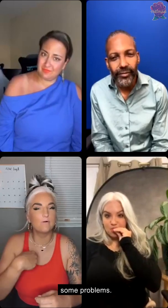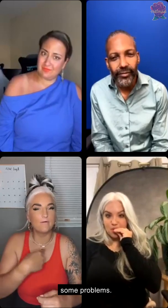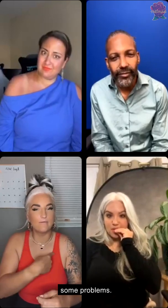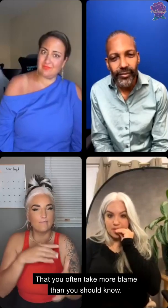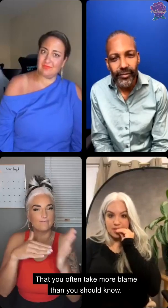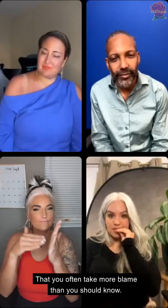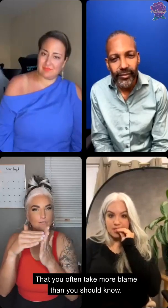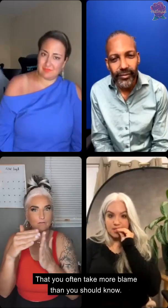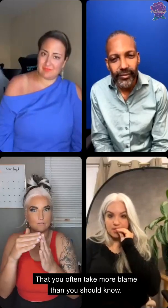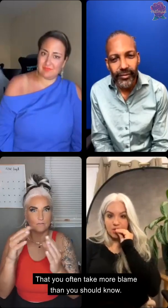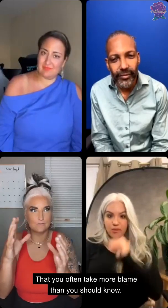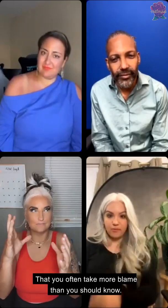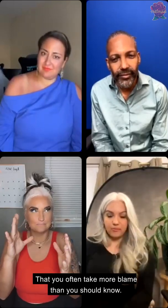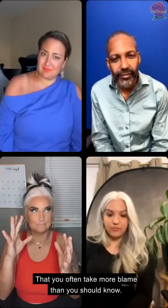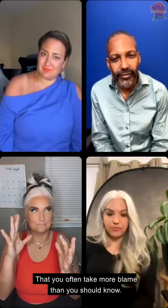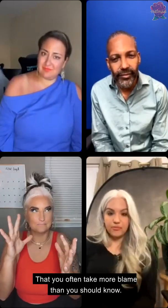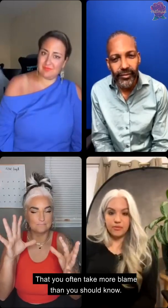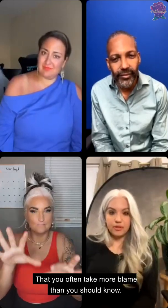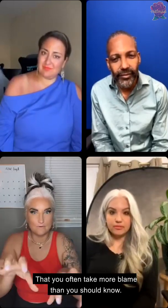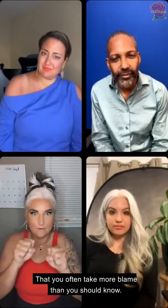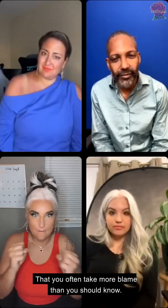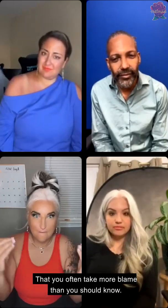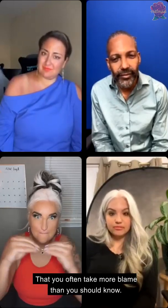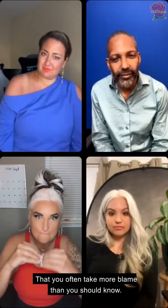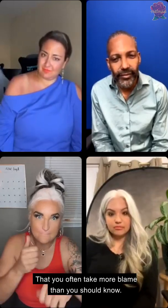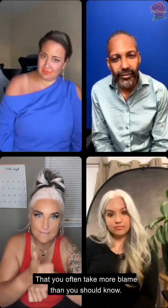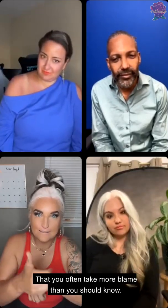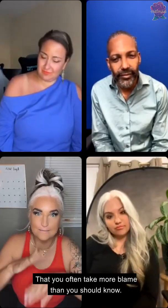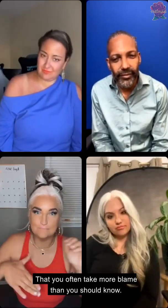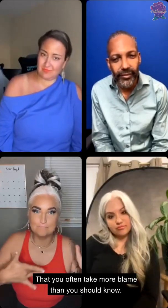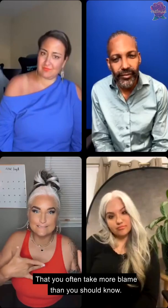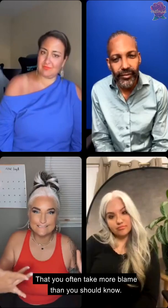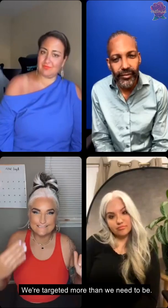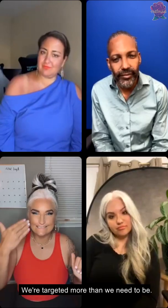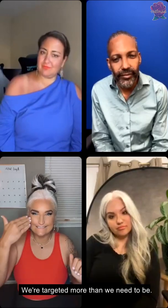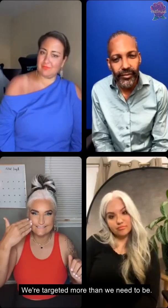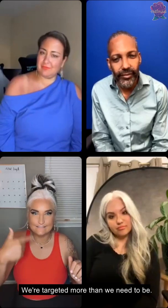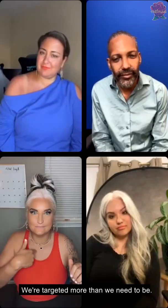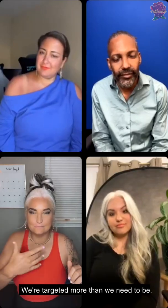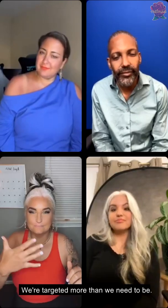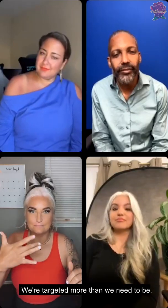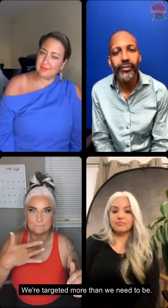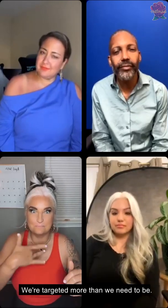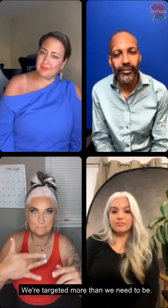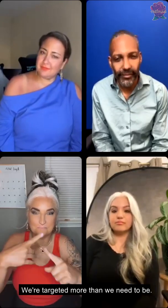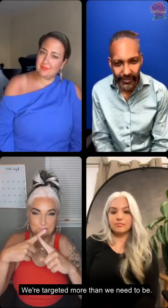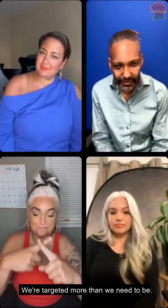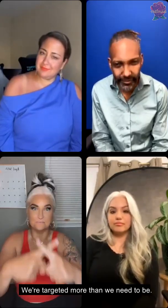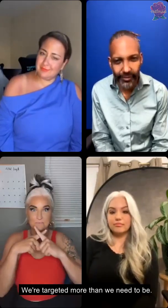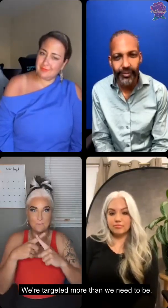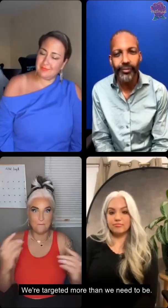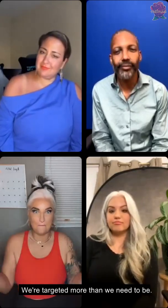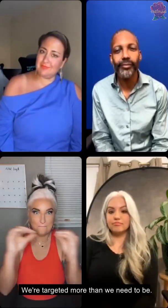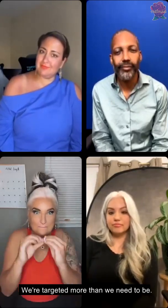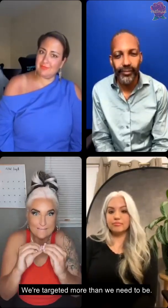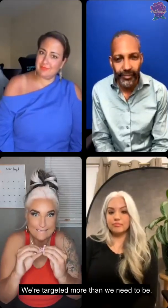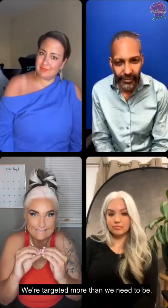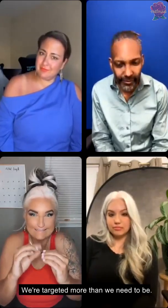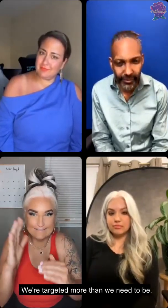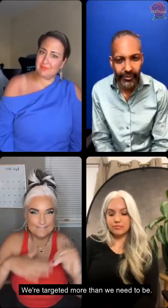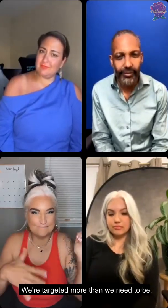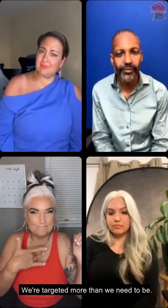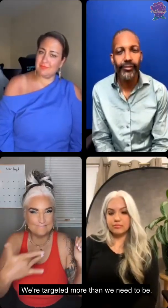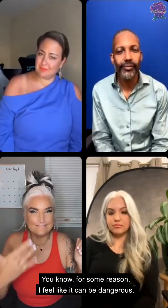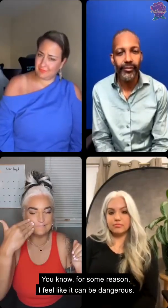problems, that you often take more blame than you should. We're targeted more